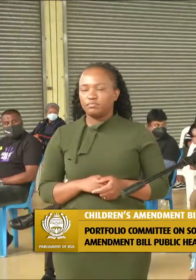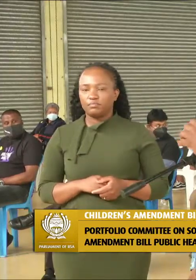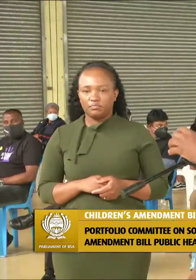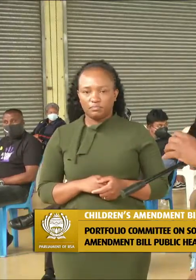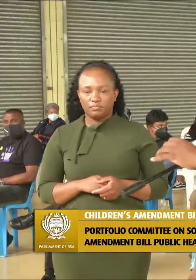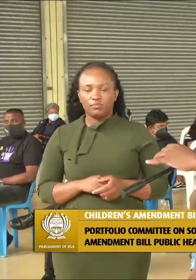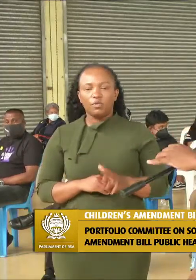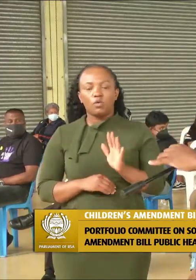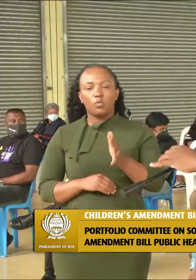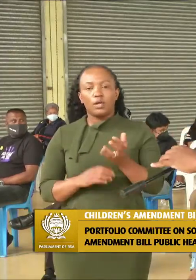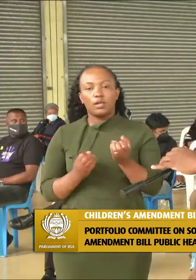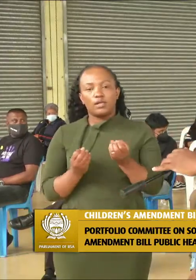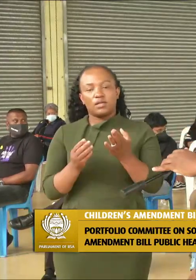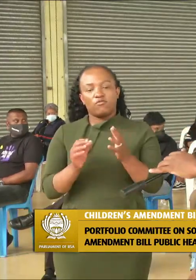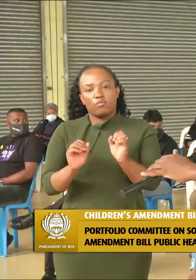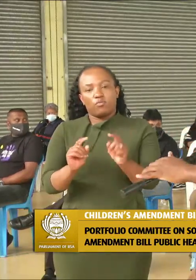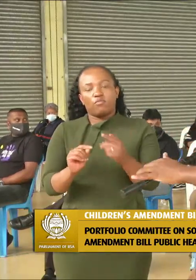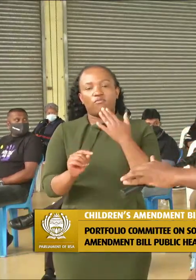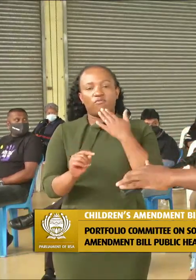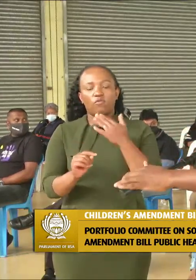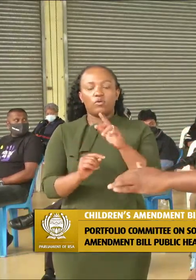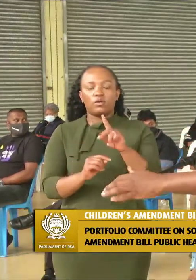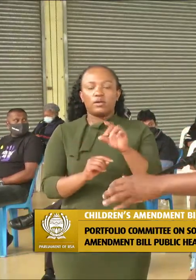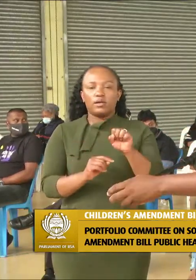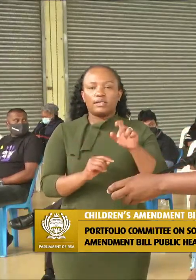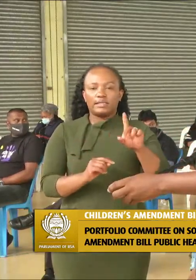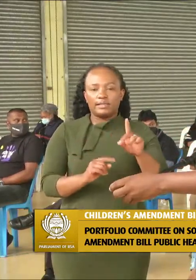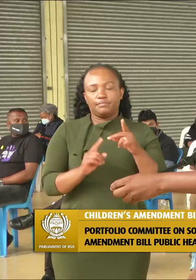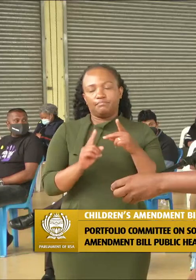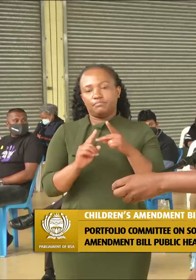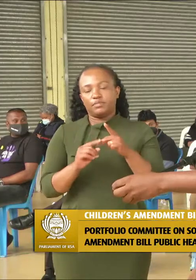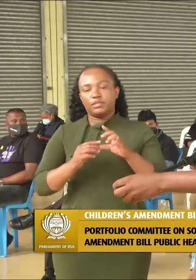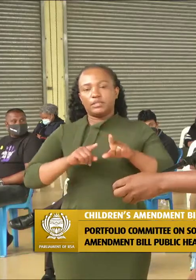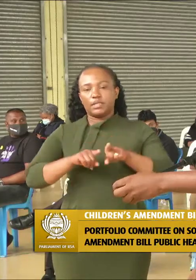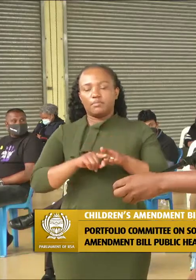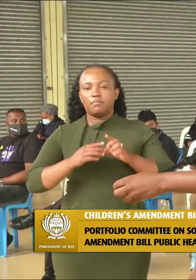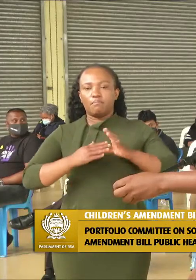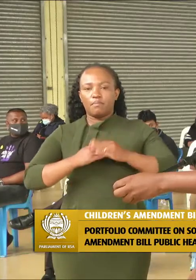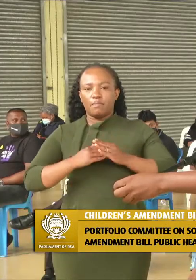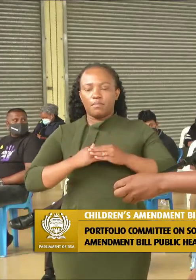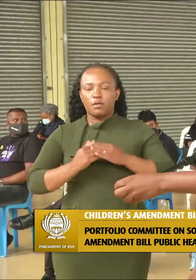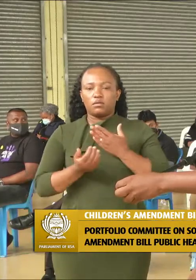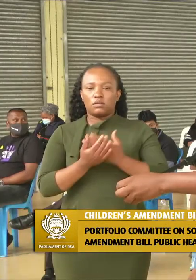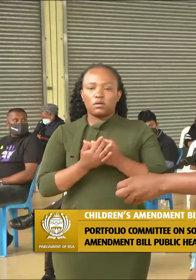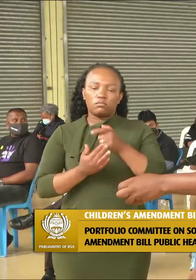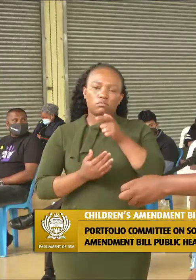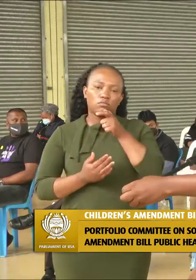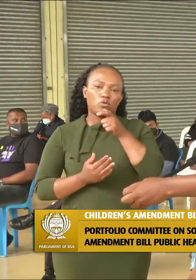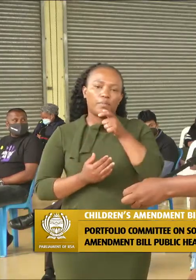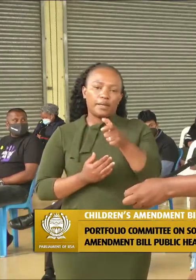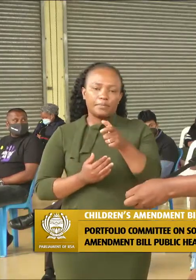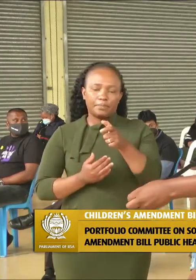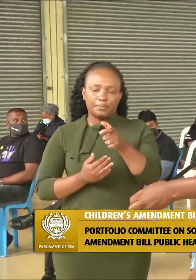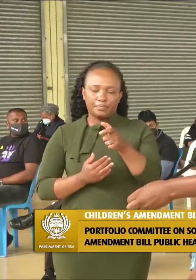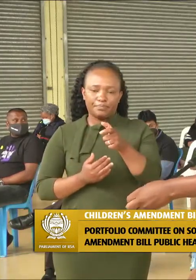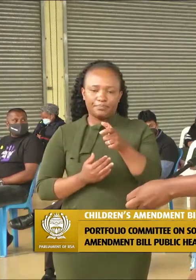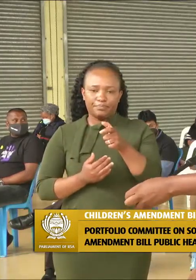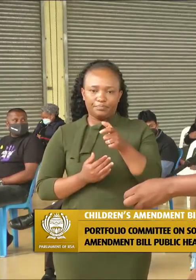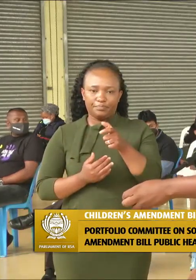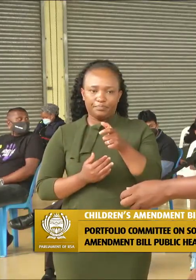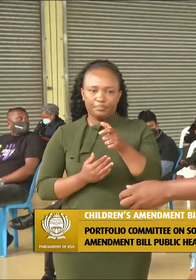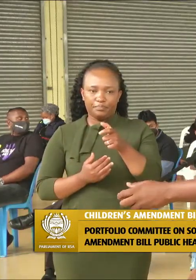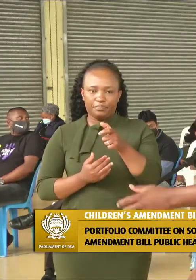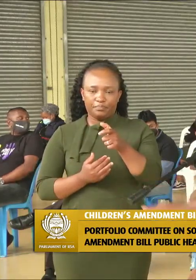the opportunity for social development and the members zikhona ukuhlomla